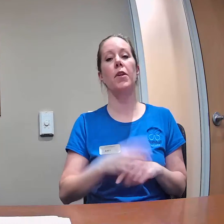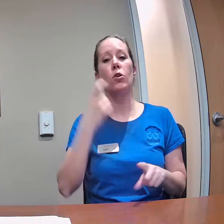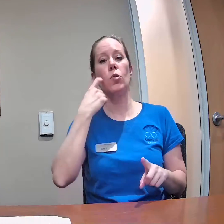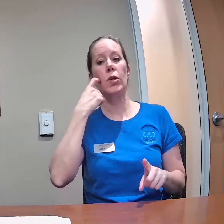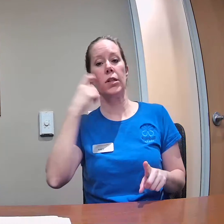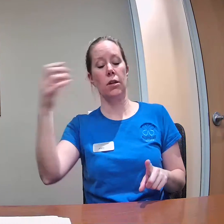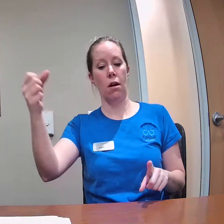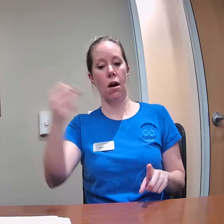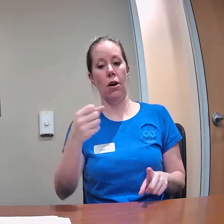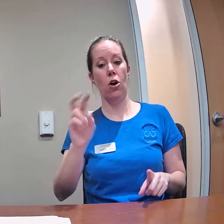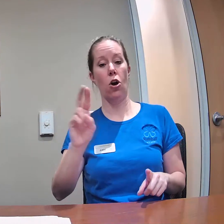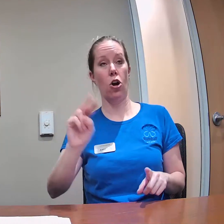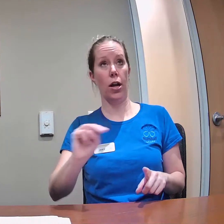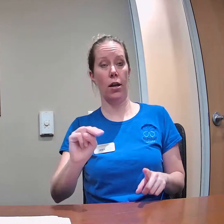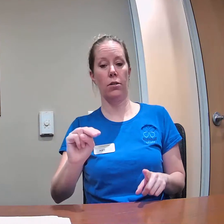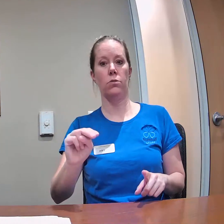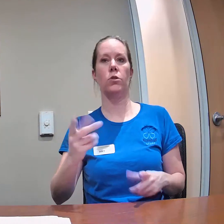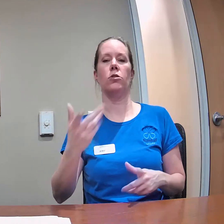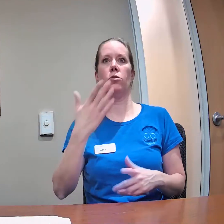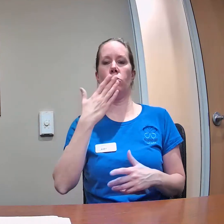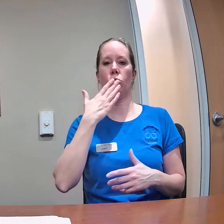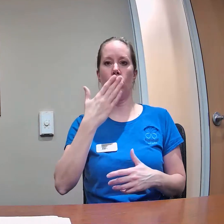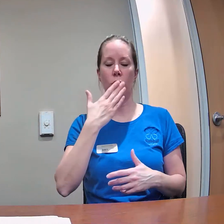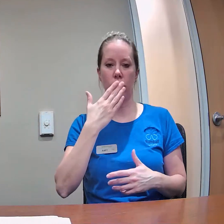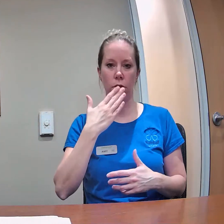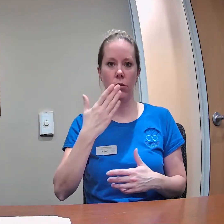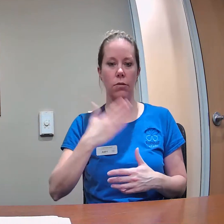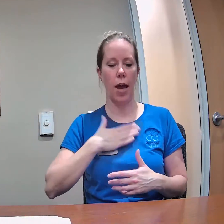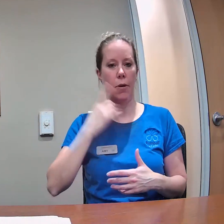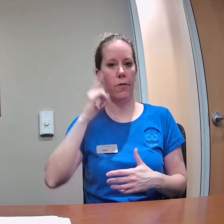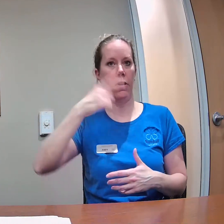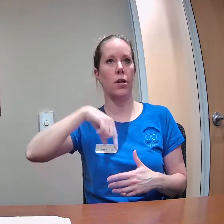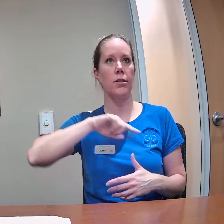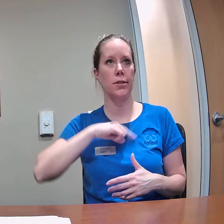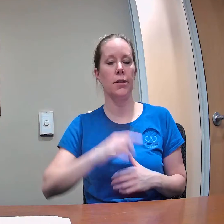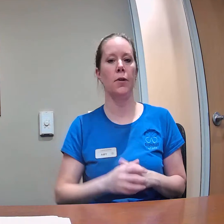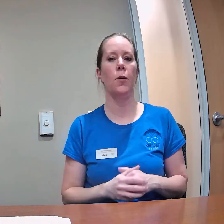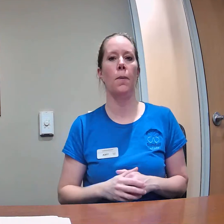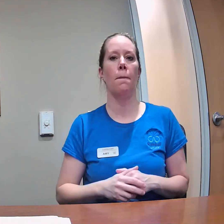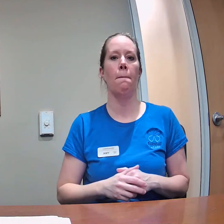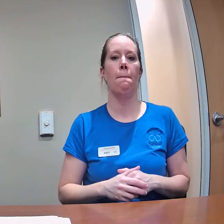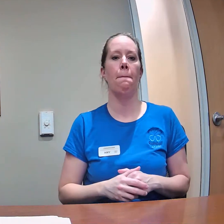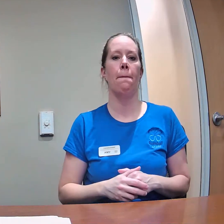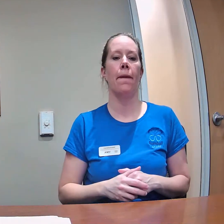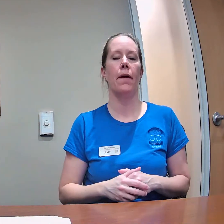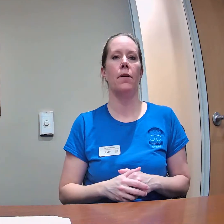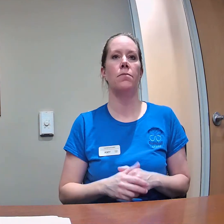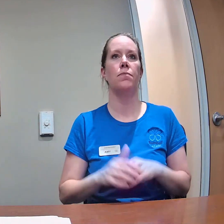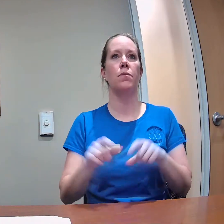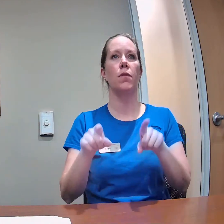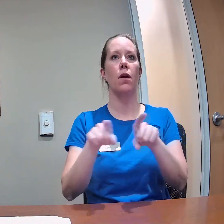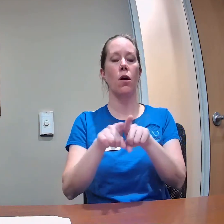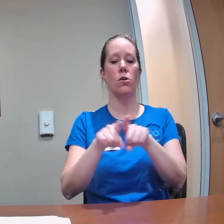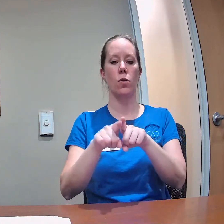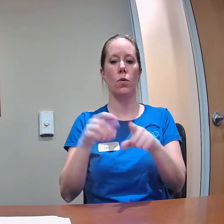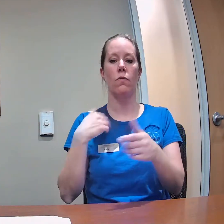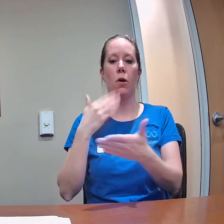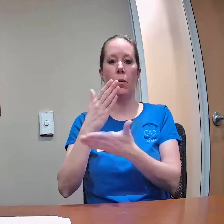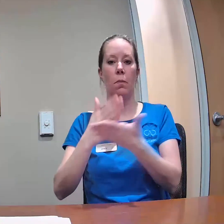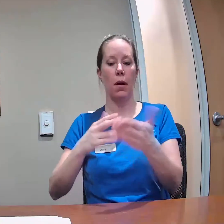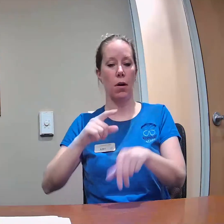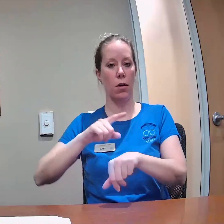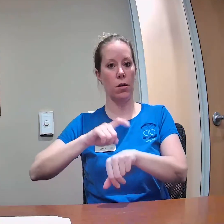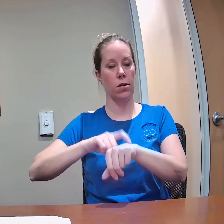RN, which is great news for us. And we also have a part-time